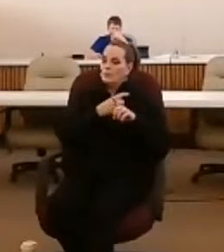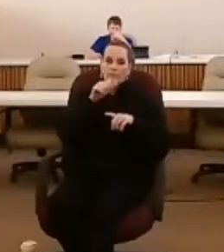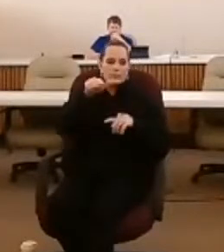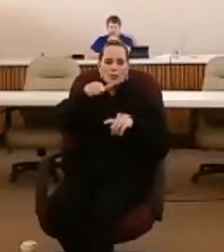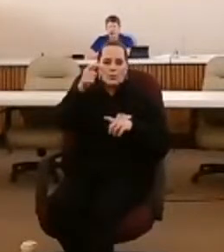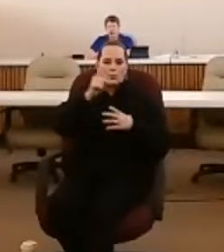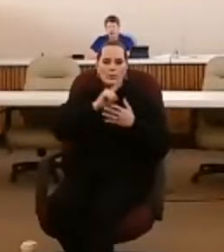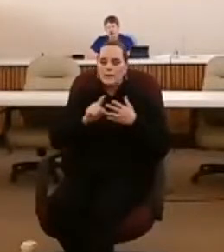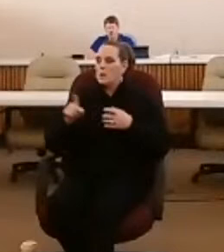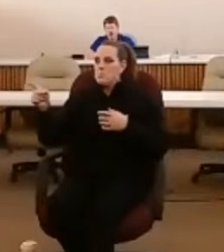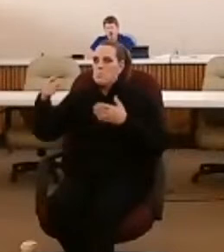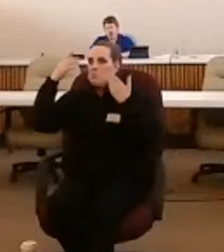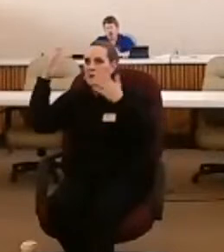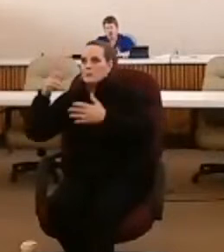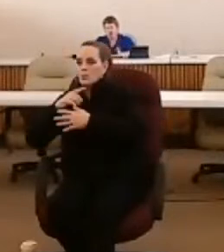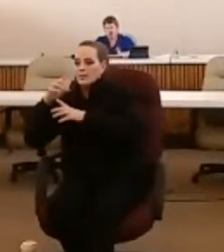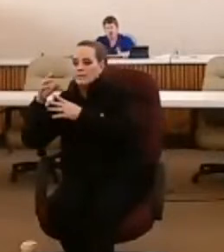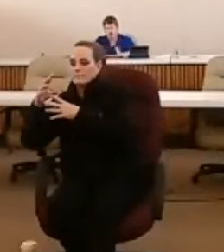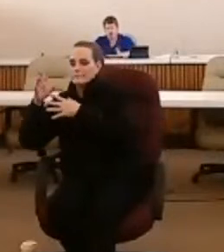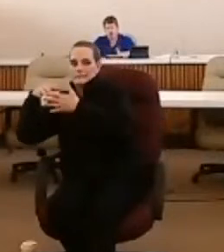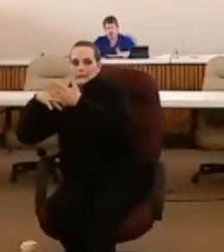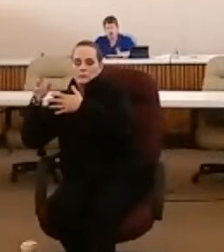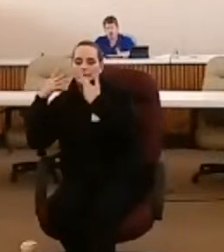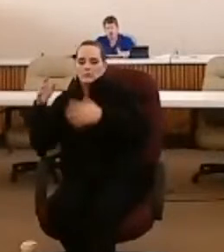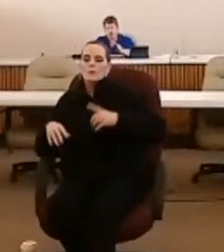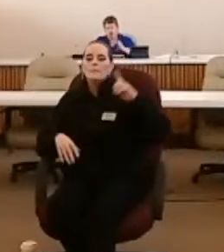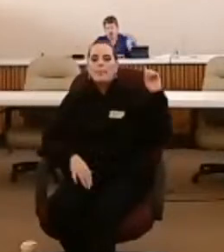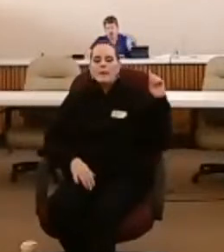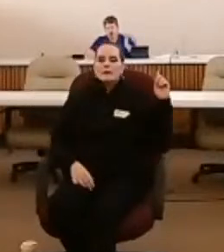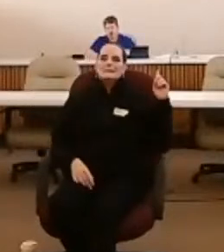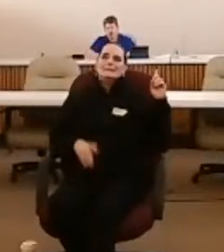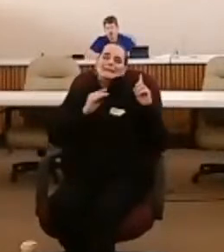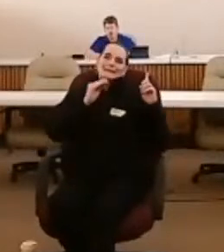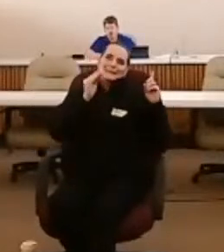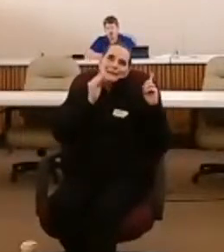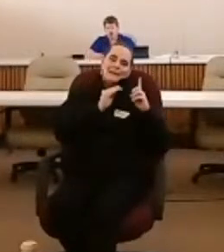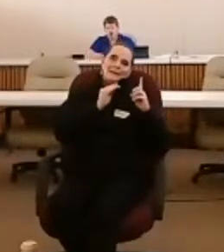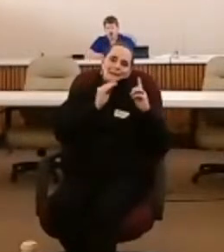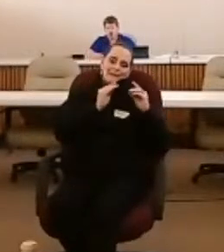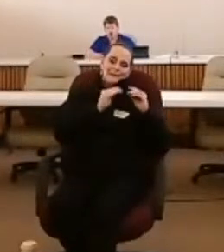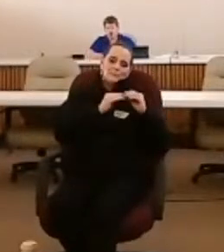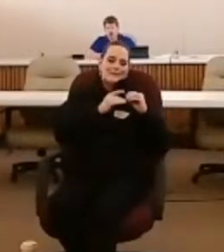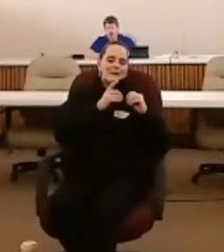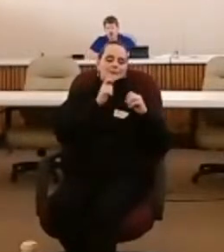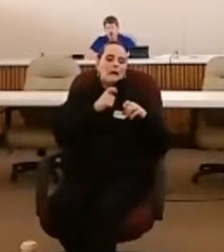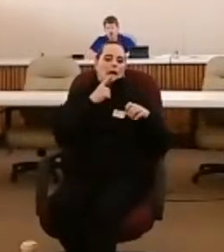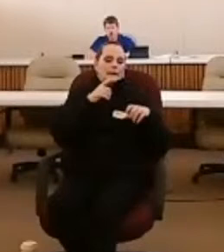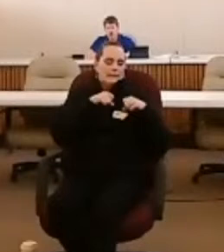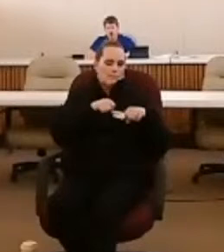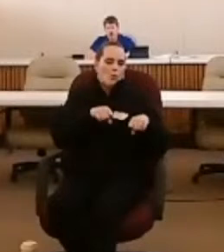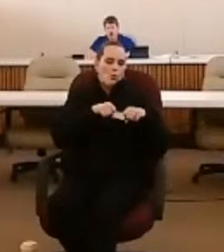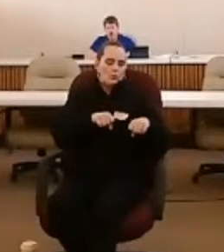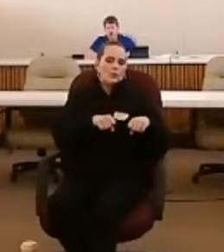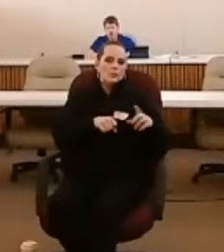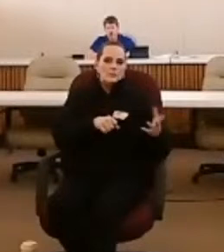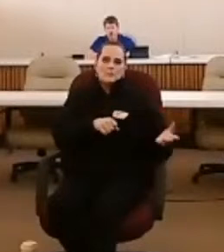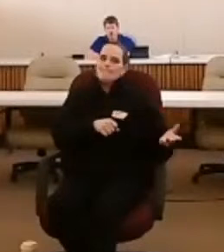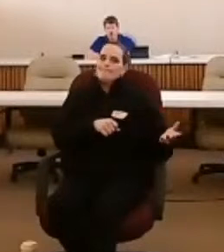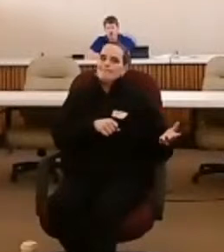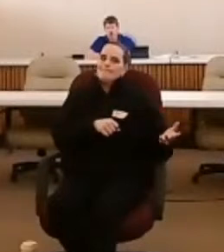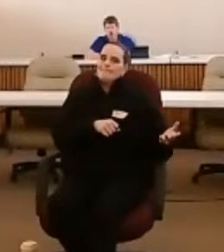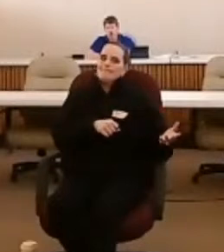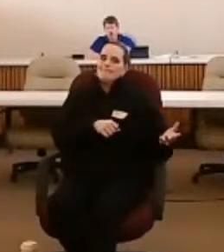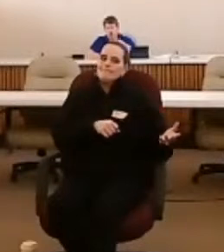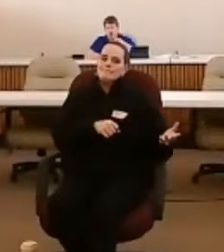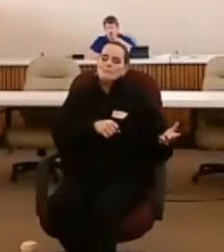sure what the schedule is. It depends on, it's more during growing season than later in the season. So if it's not getting done, if